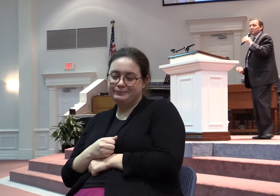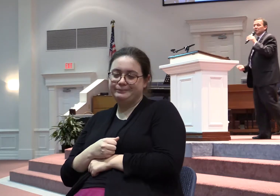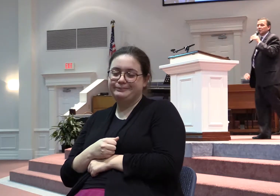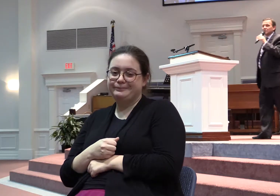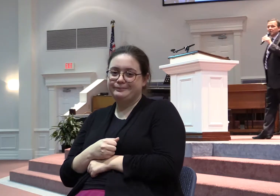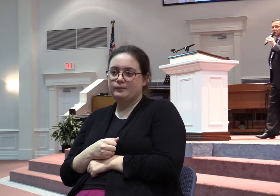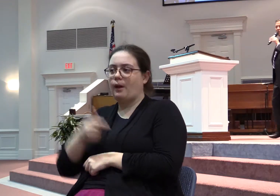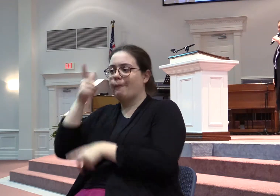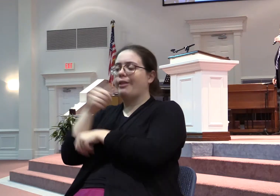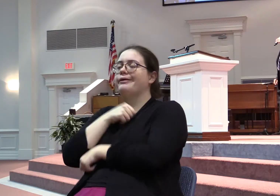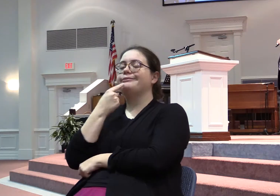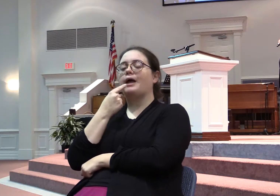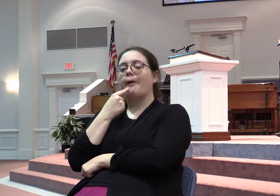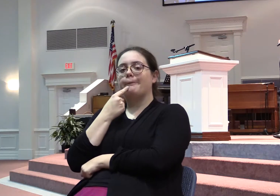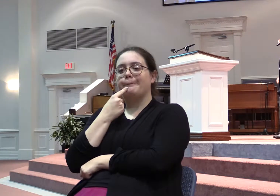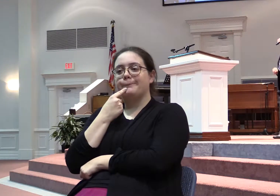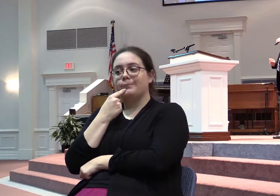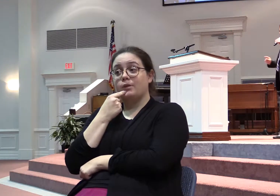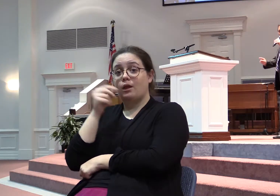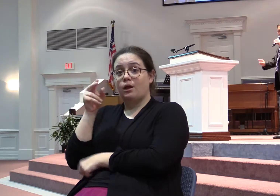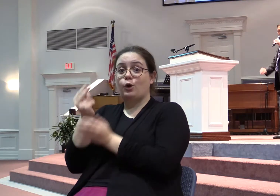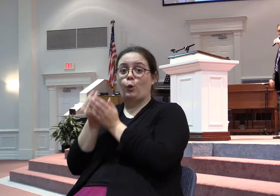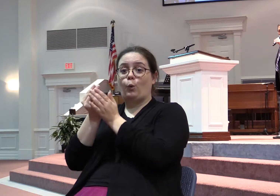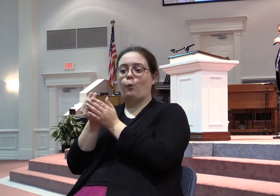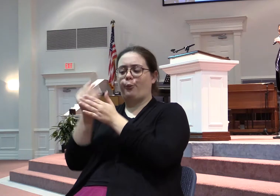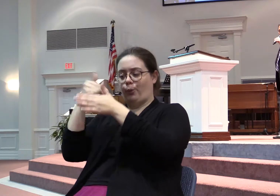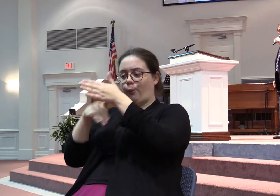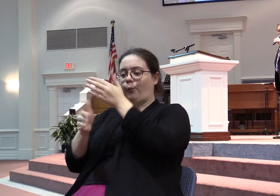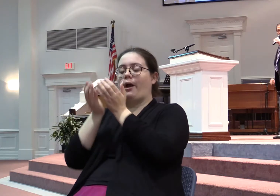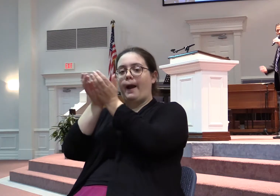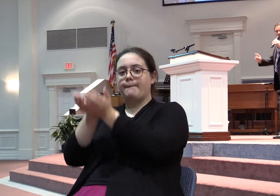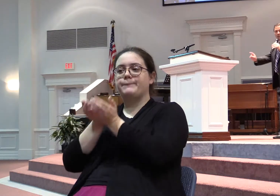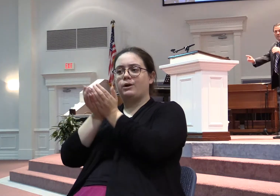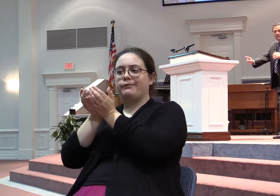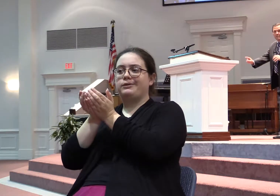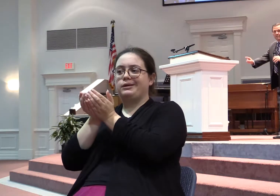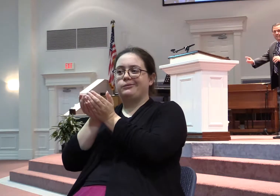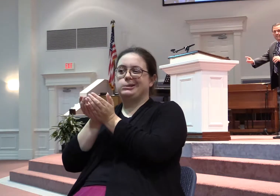Just what Brother Arnold said. Brother Arnold said that Noah went in the boat as the minority.